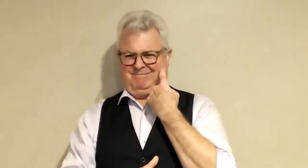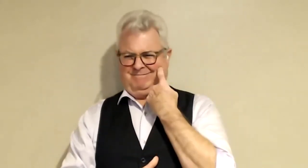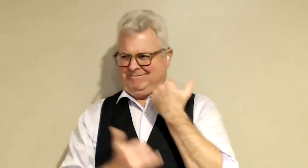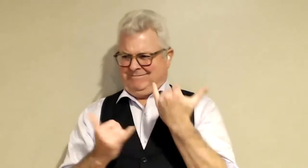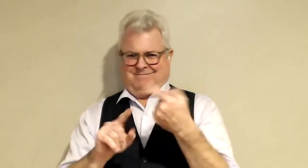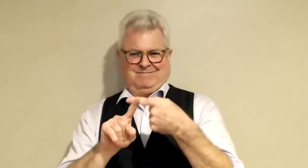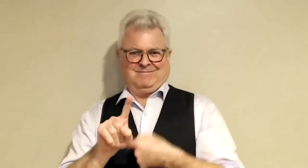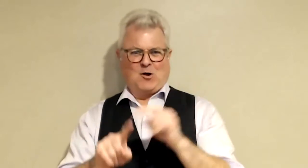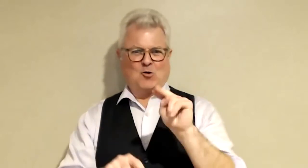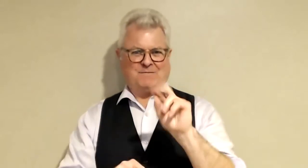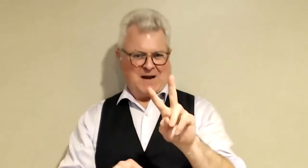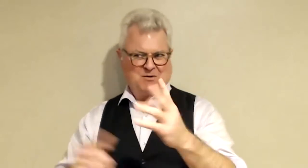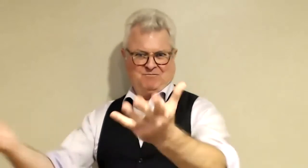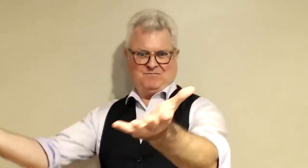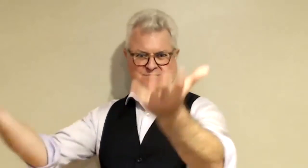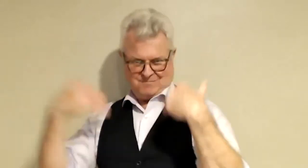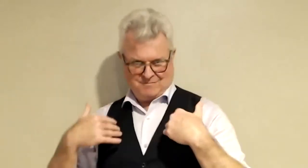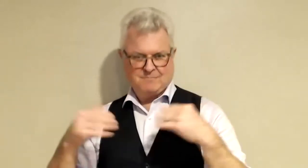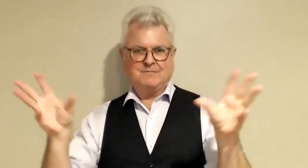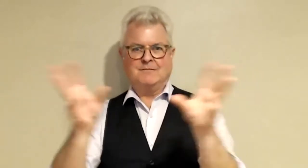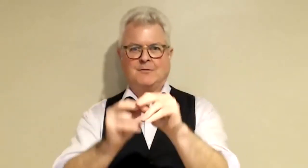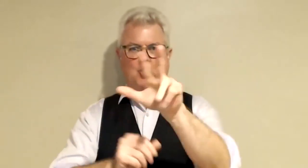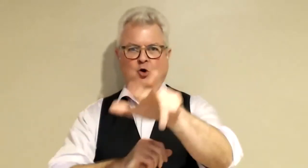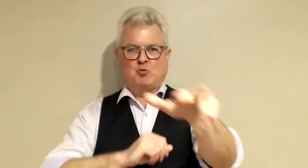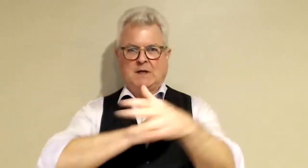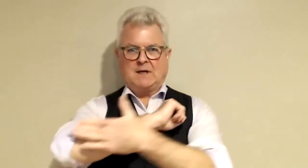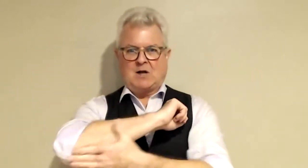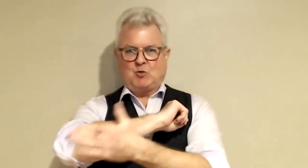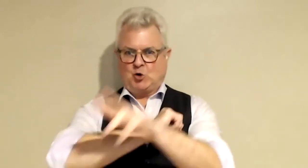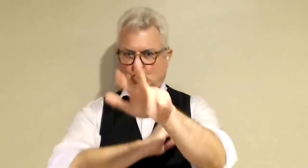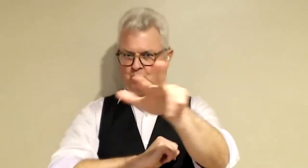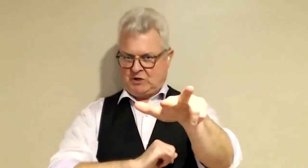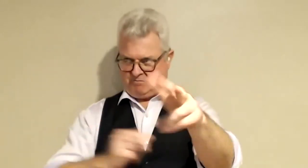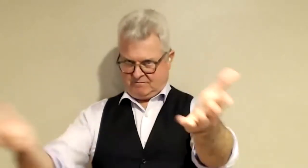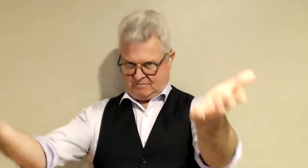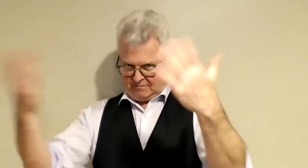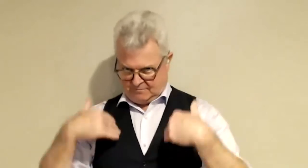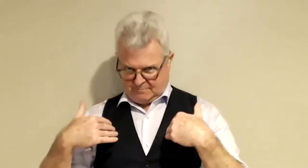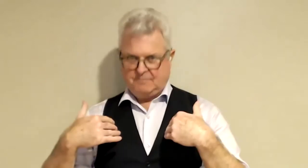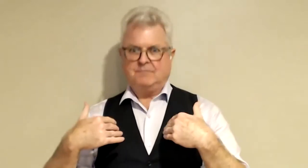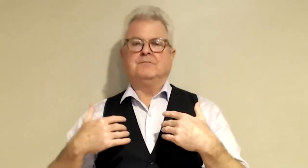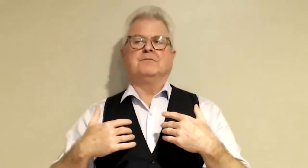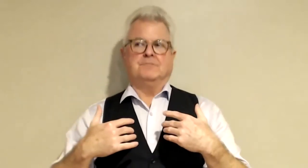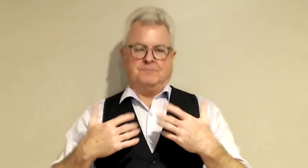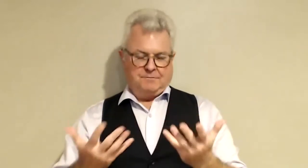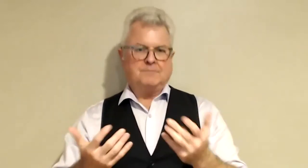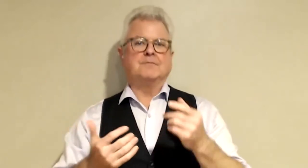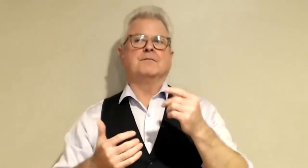States and granted permission to 33 countries back in November. So these 33 countries that are allowed to travel into the